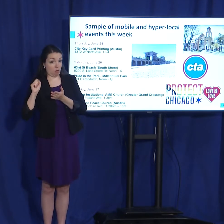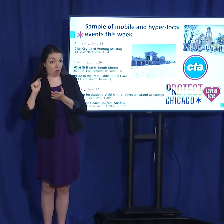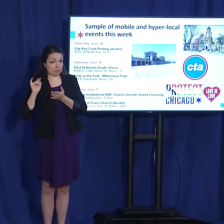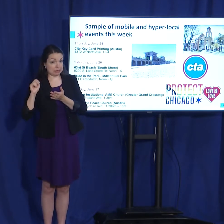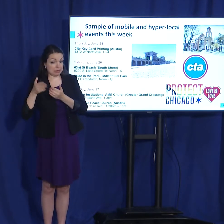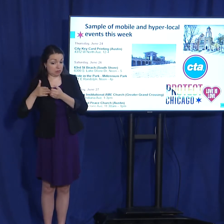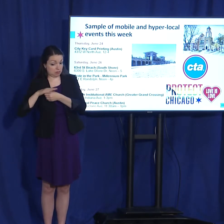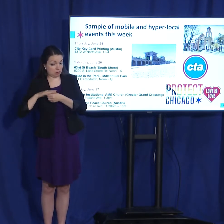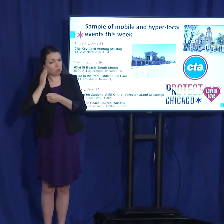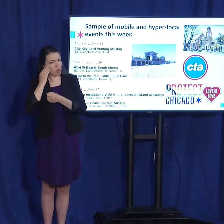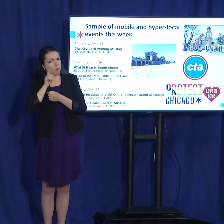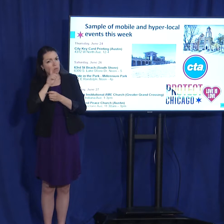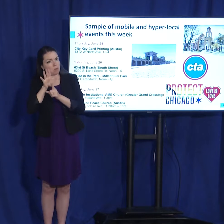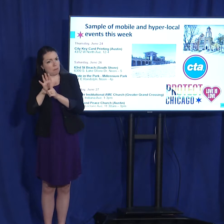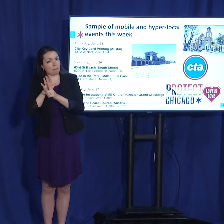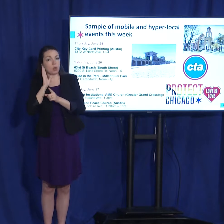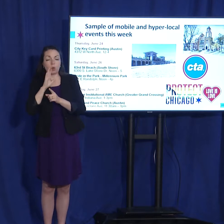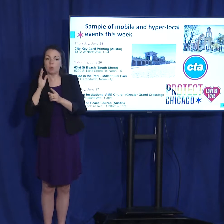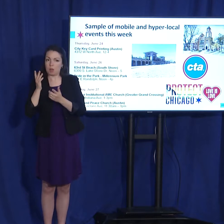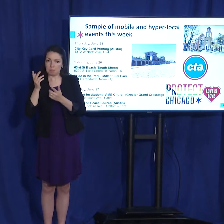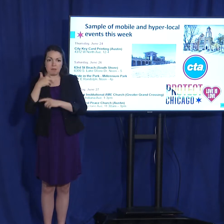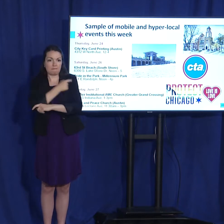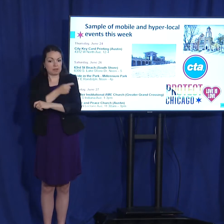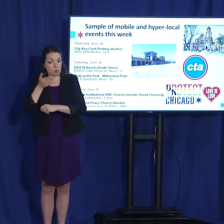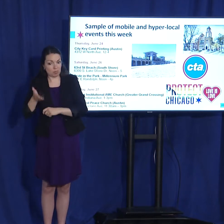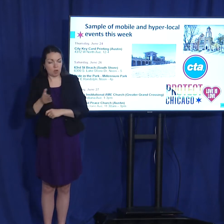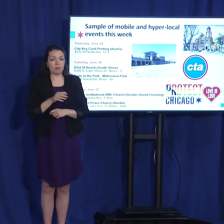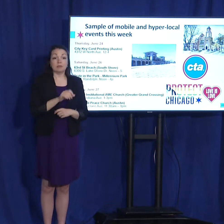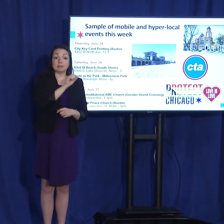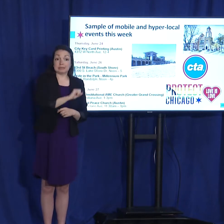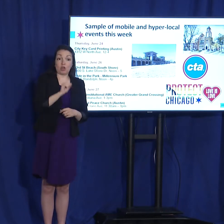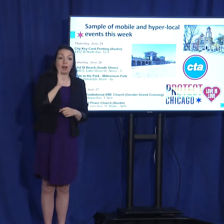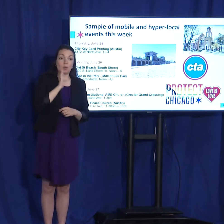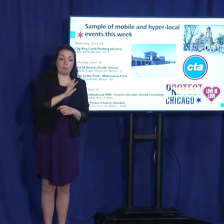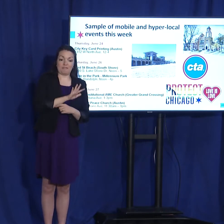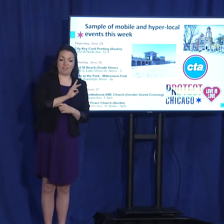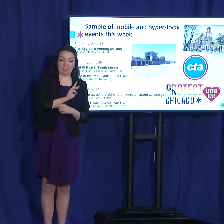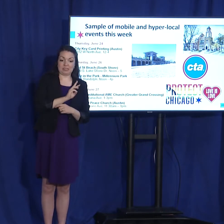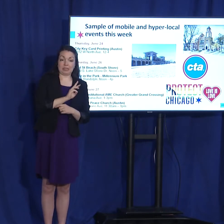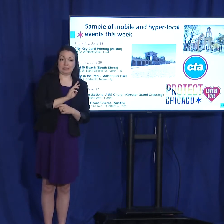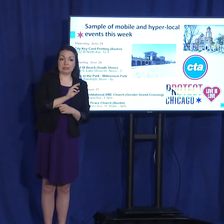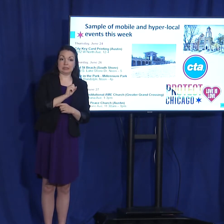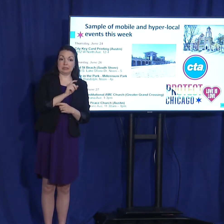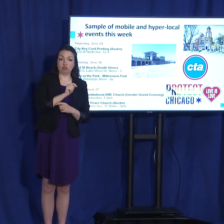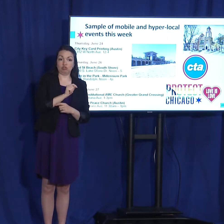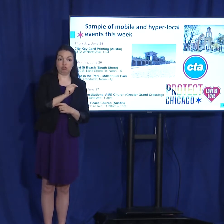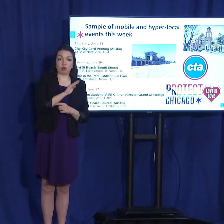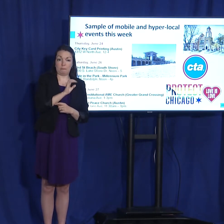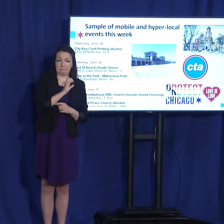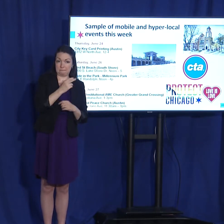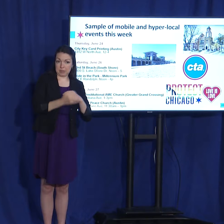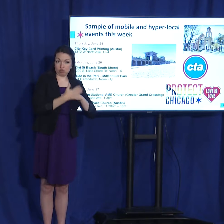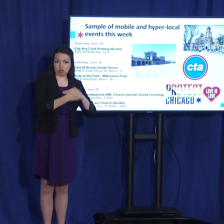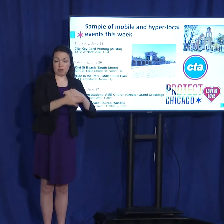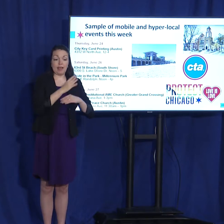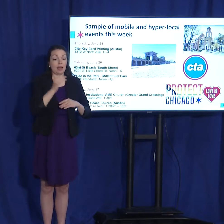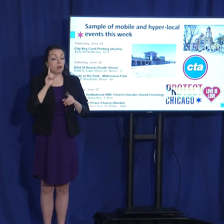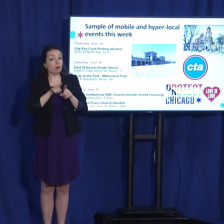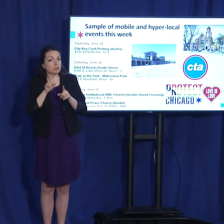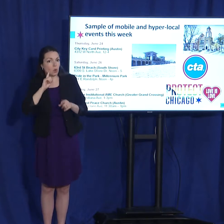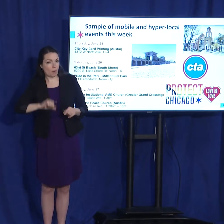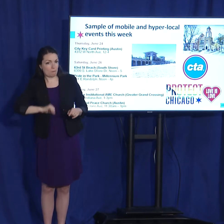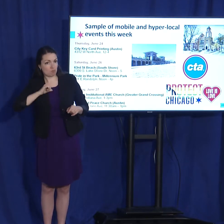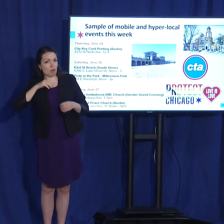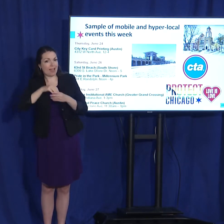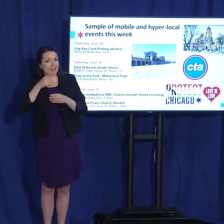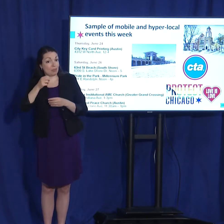there. On Saturday, we'll be at the 63rd Street Beach, and we'll also be at Pride in the Park, Millennium Park. Really excited about that. And then on